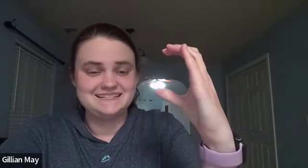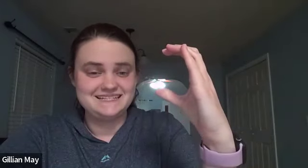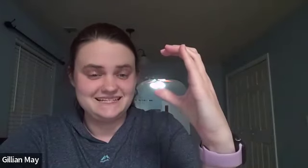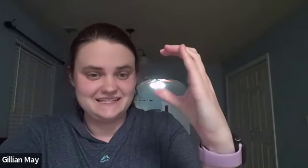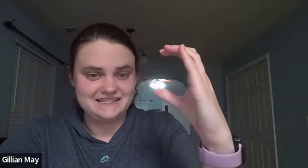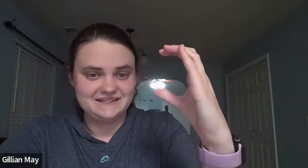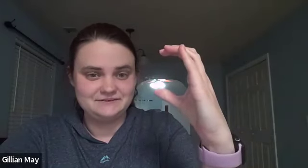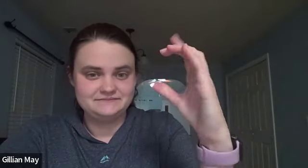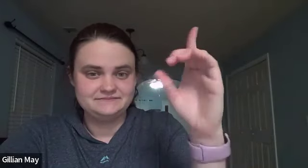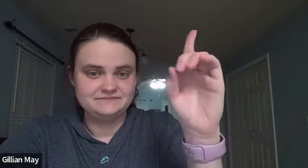D.